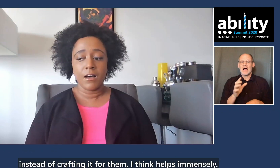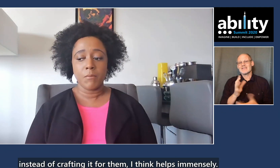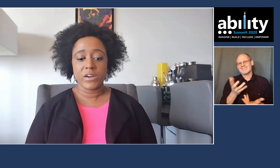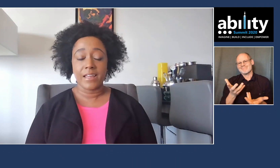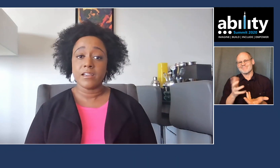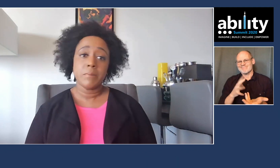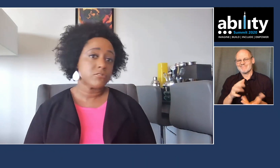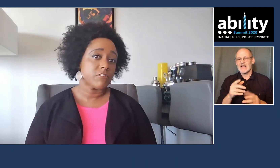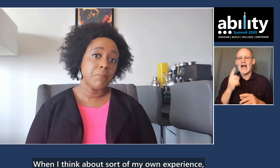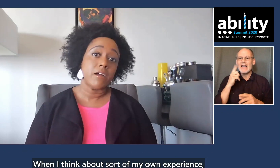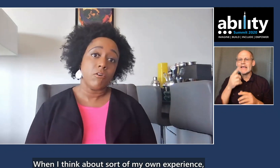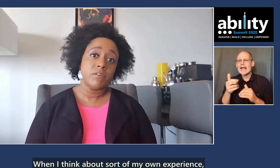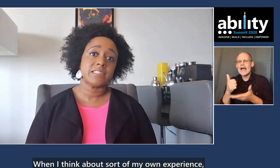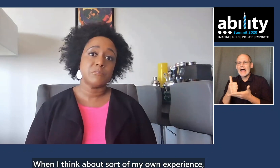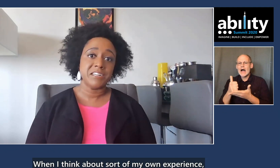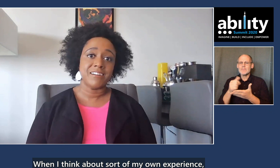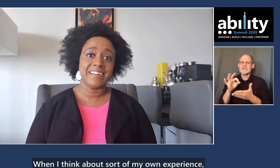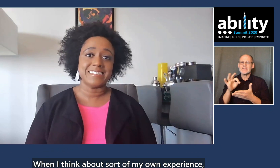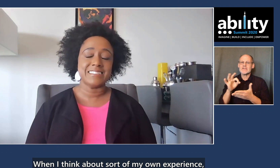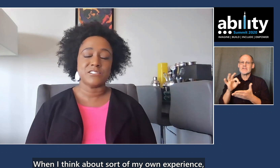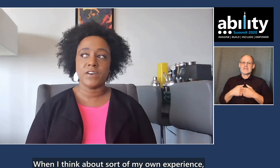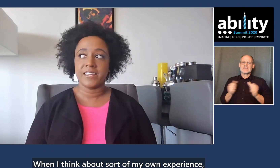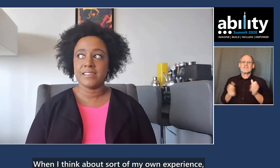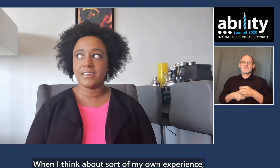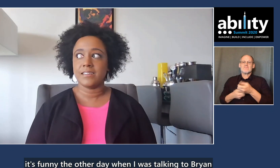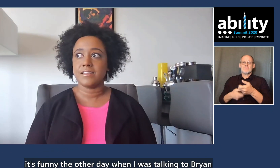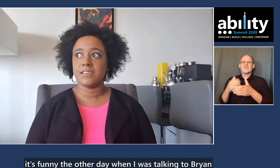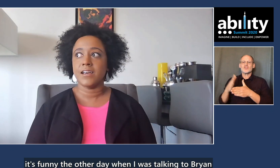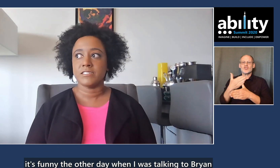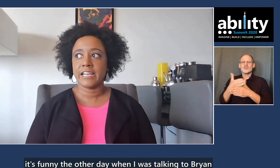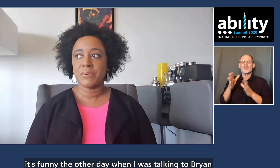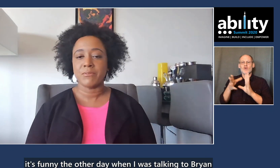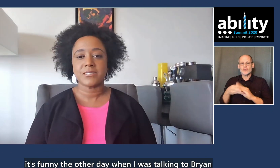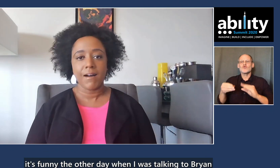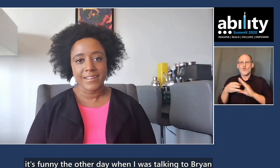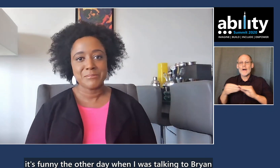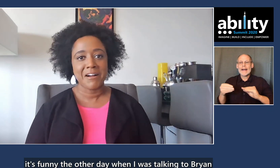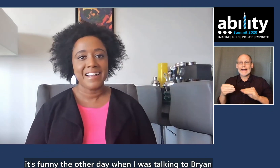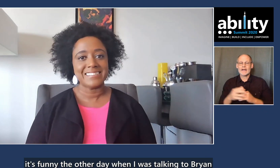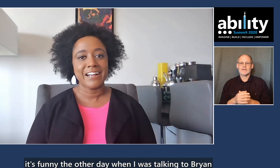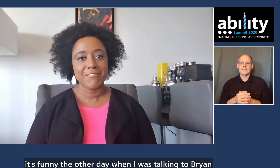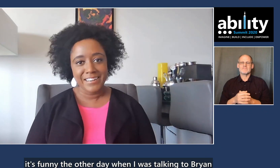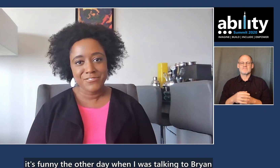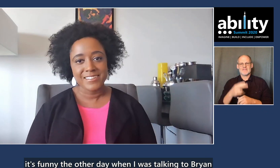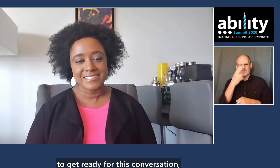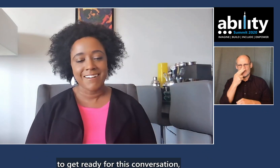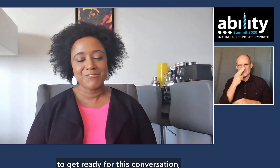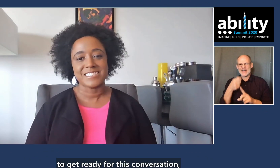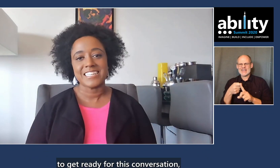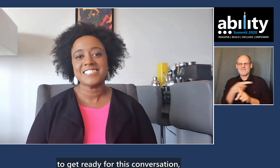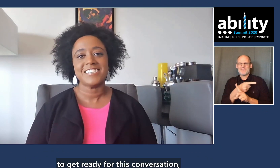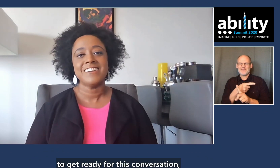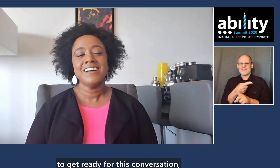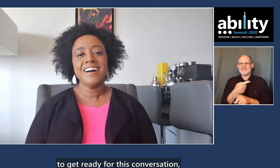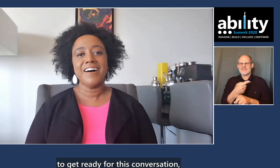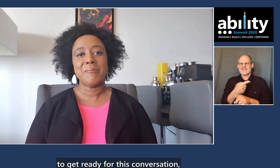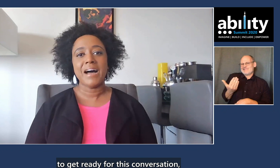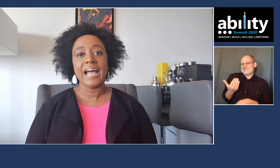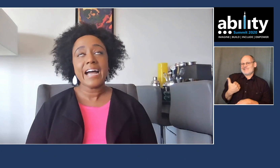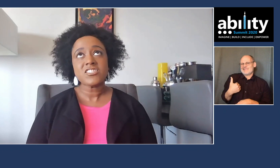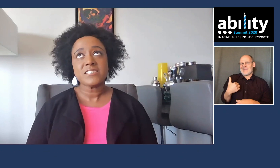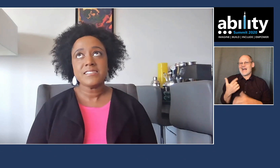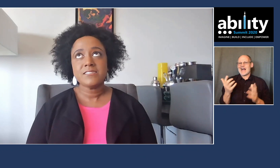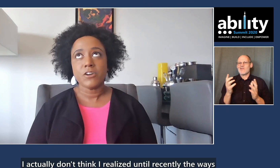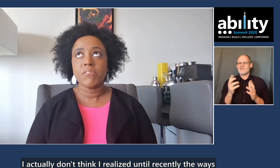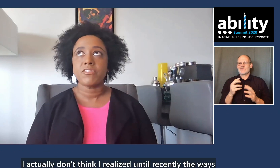immensely. When I think about sort of my own experience, it's funny, the other day when I was talking to Bryan to get ready for this conversation,